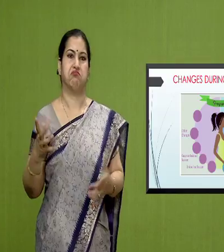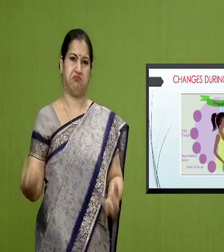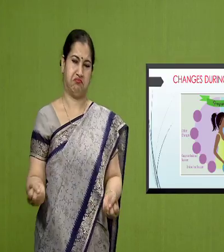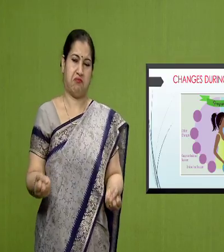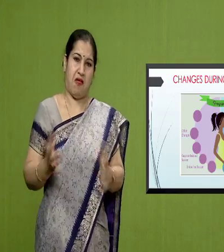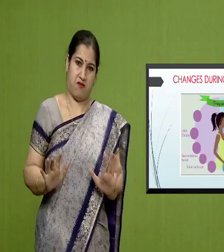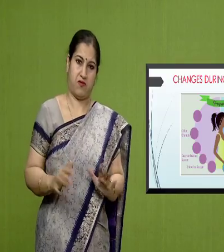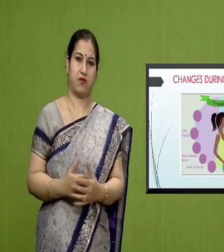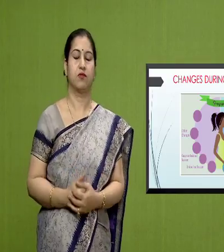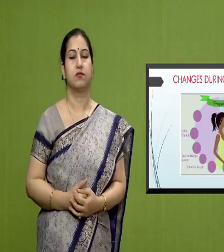food.